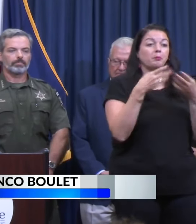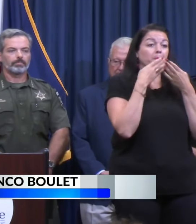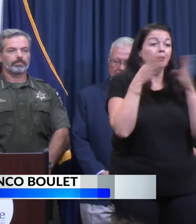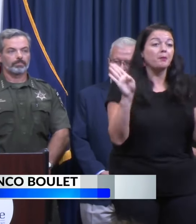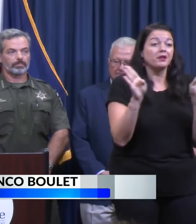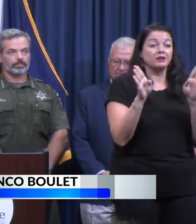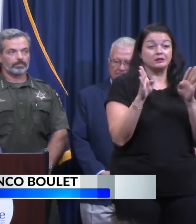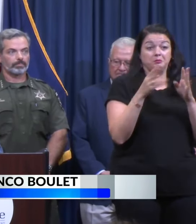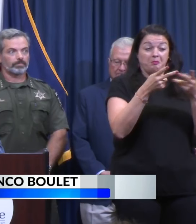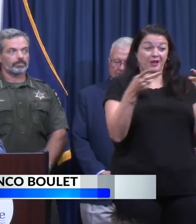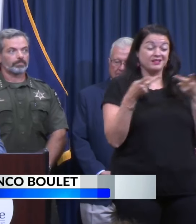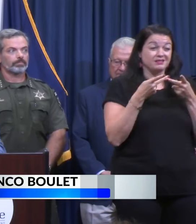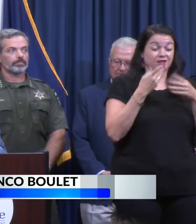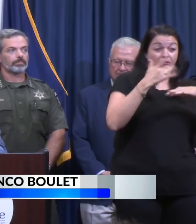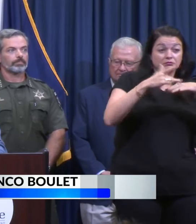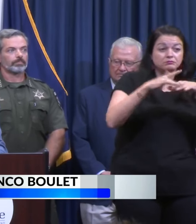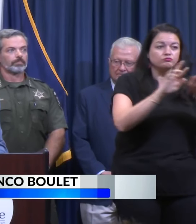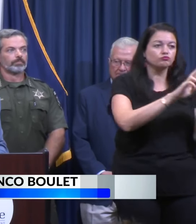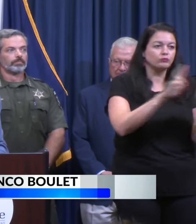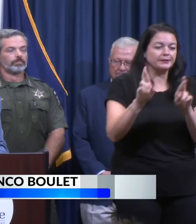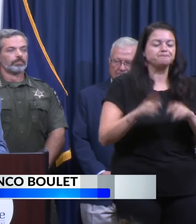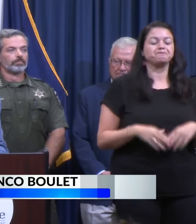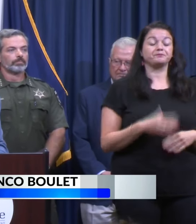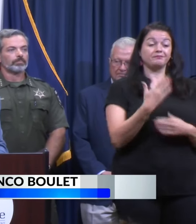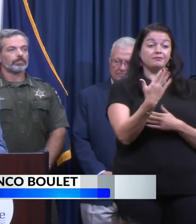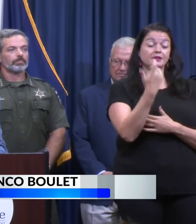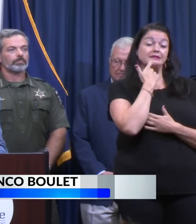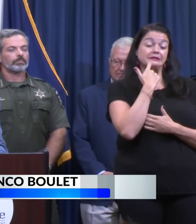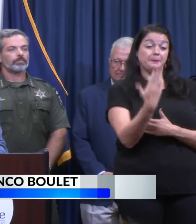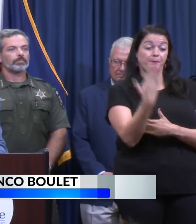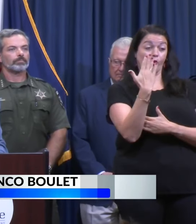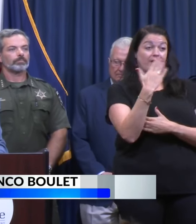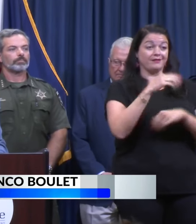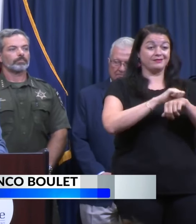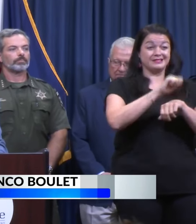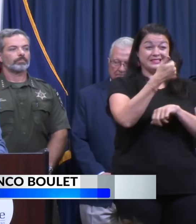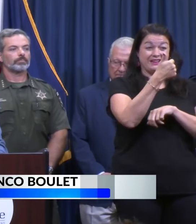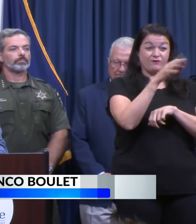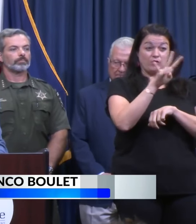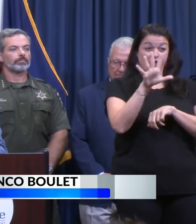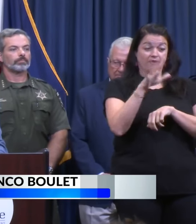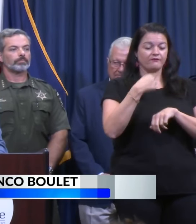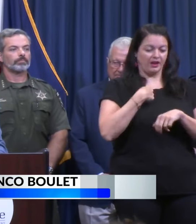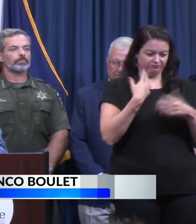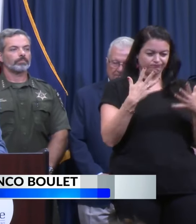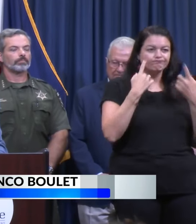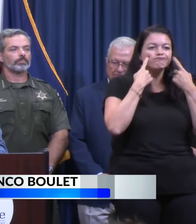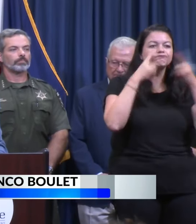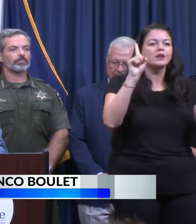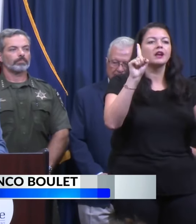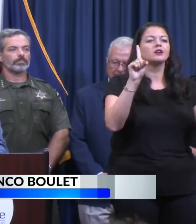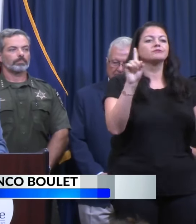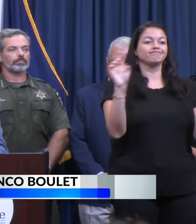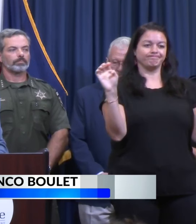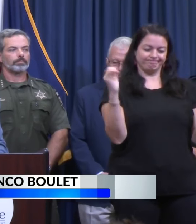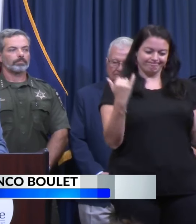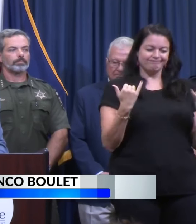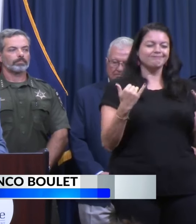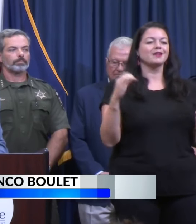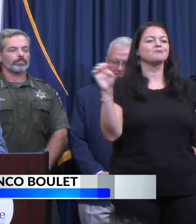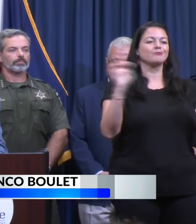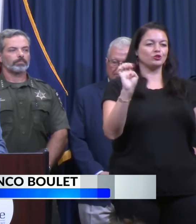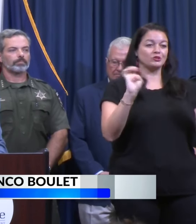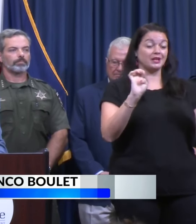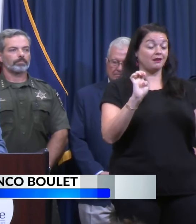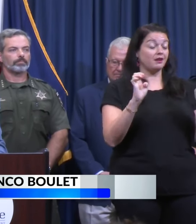for this storm. At 10:45 a.m. this morning, I declared a state of emergency for Lafayette Parish, given the